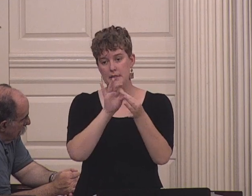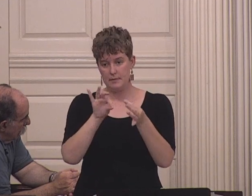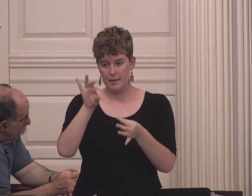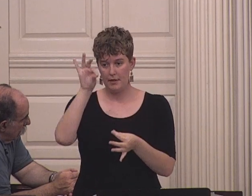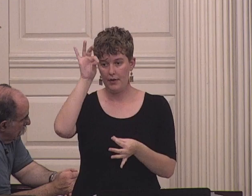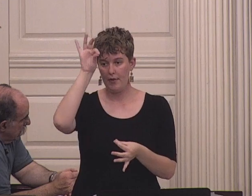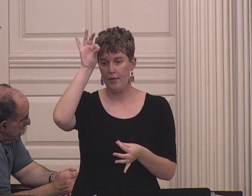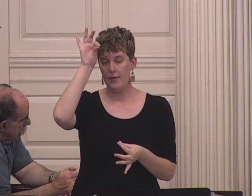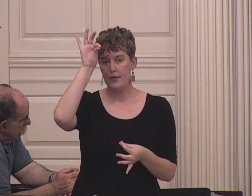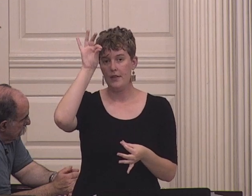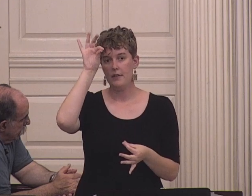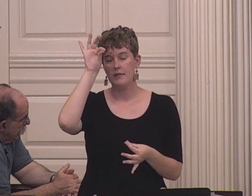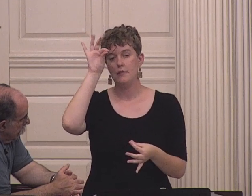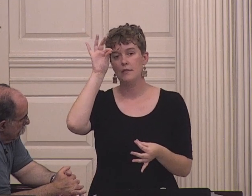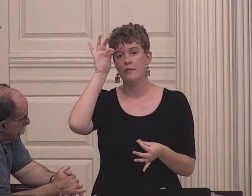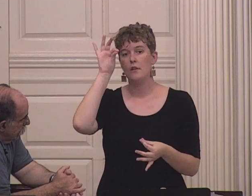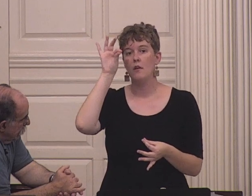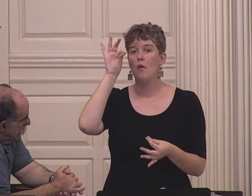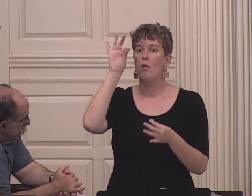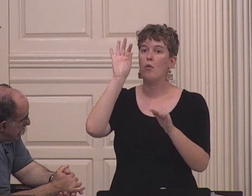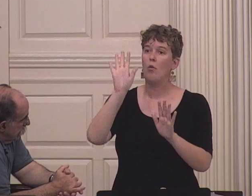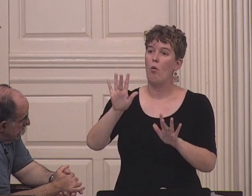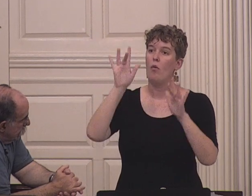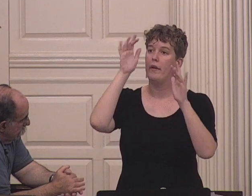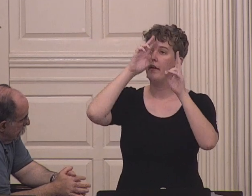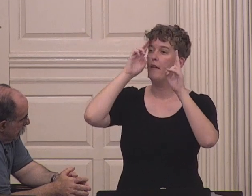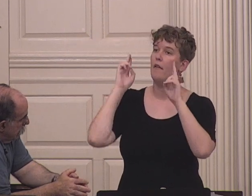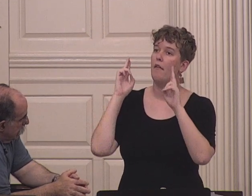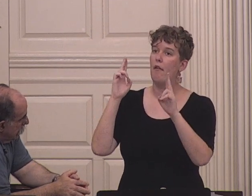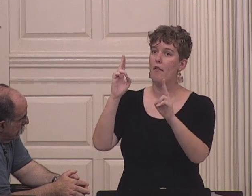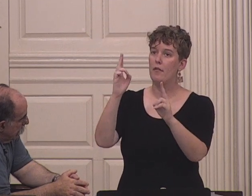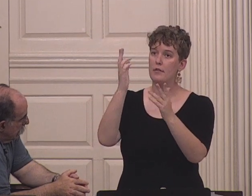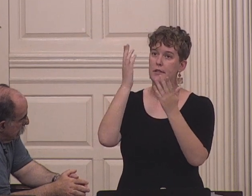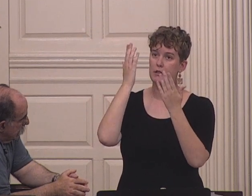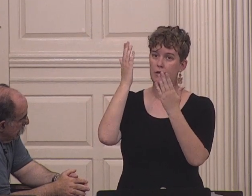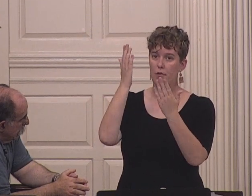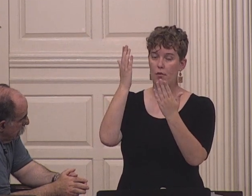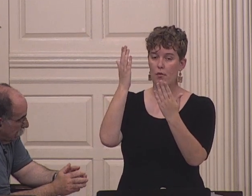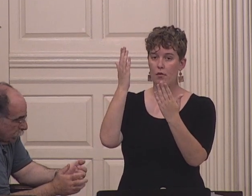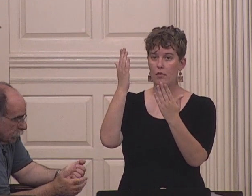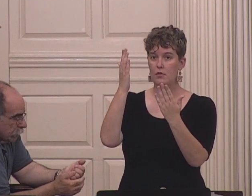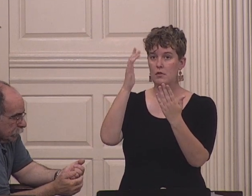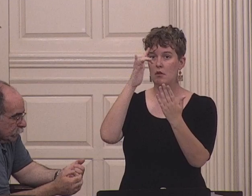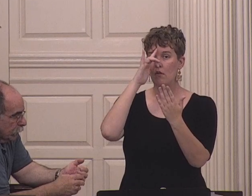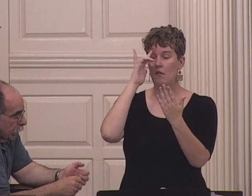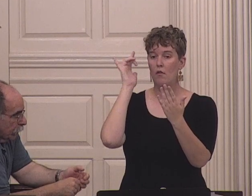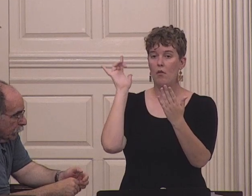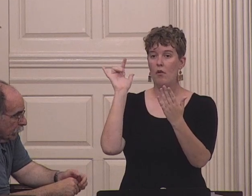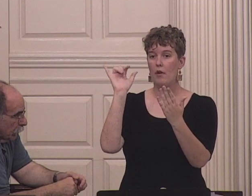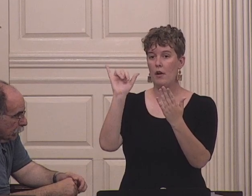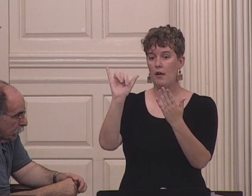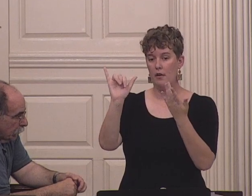Holy Spirit, all glory and honor is yours